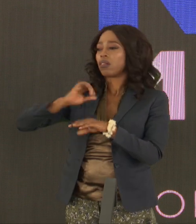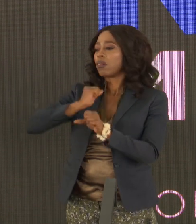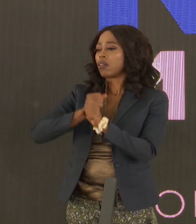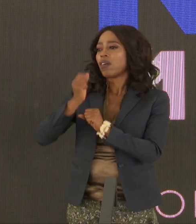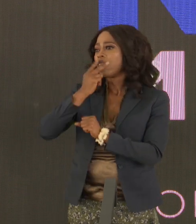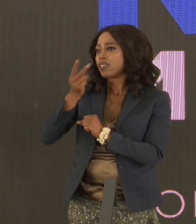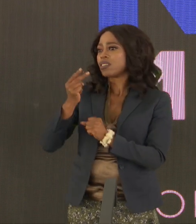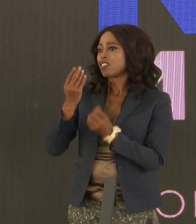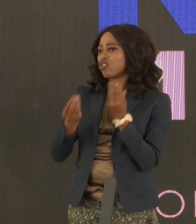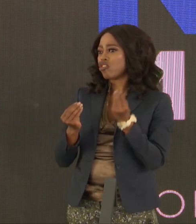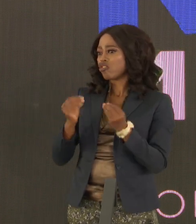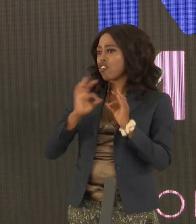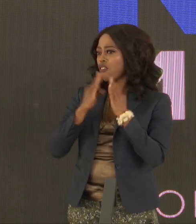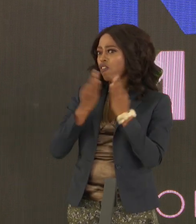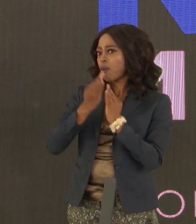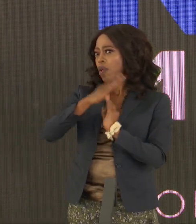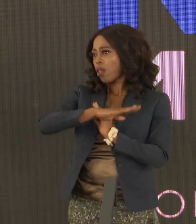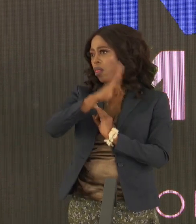families during the day.